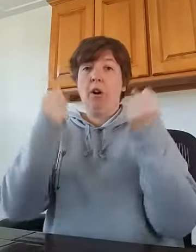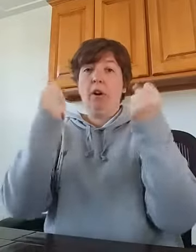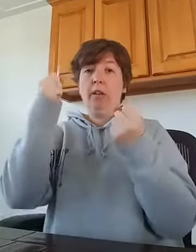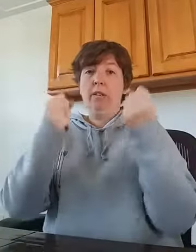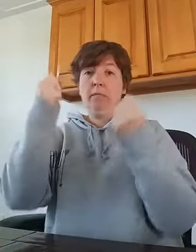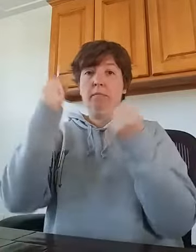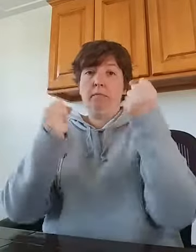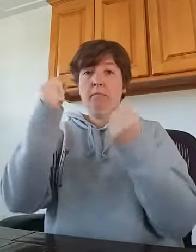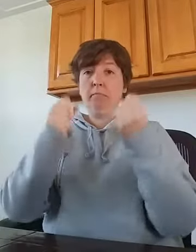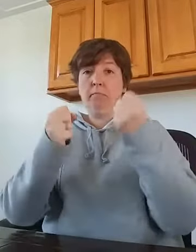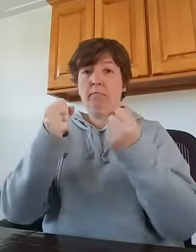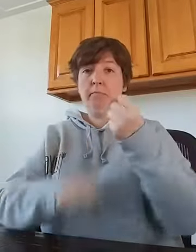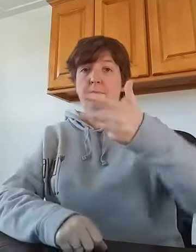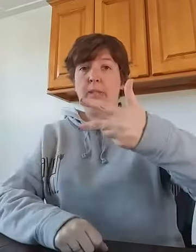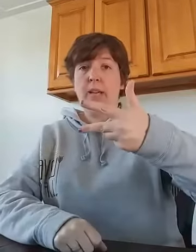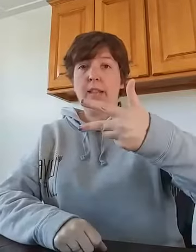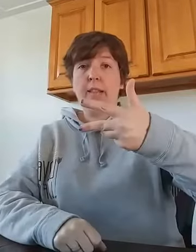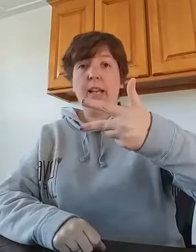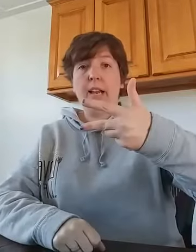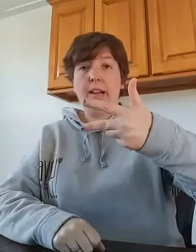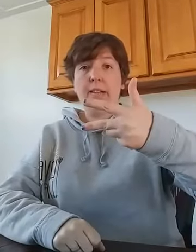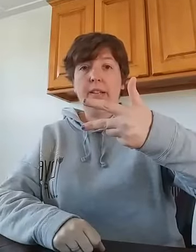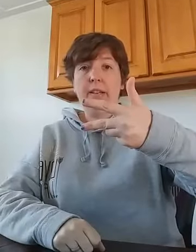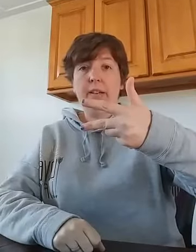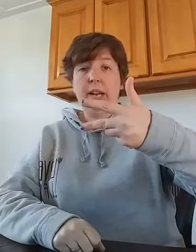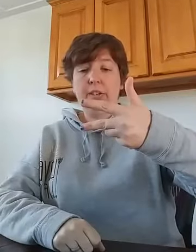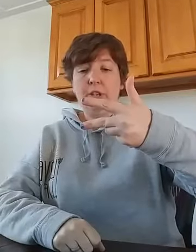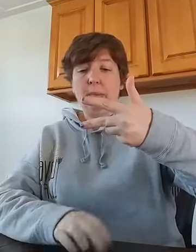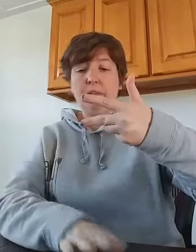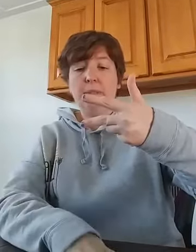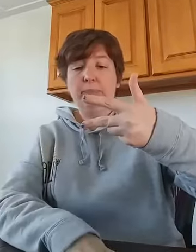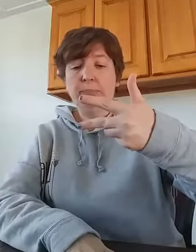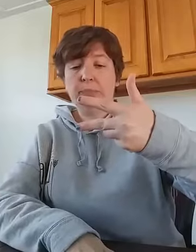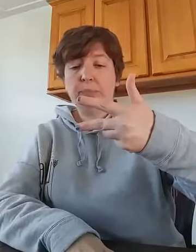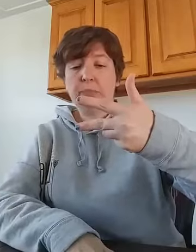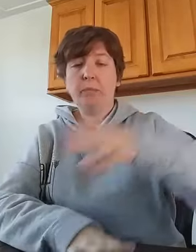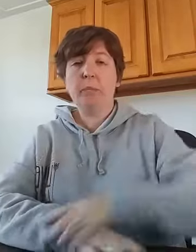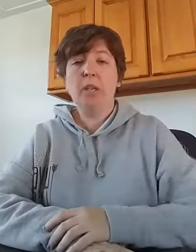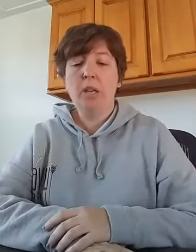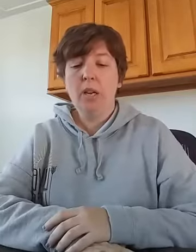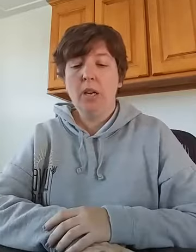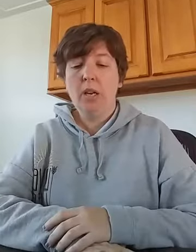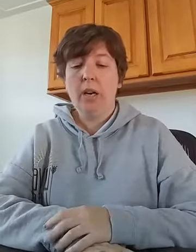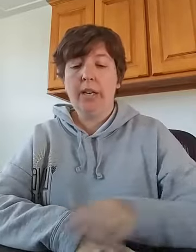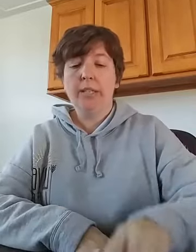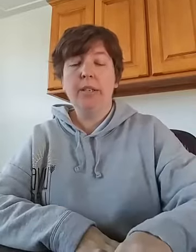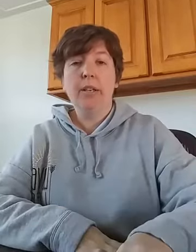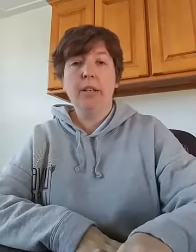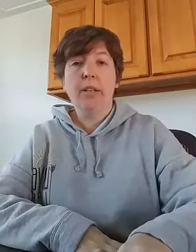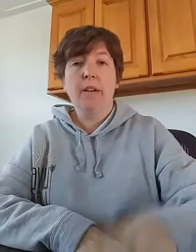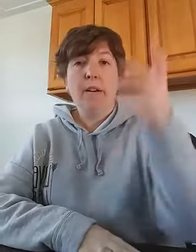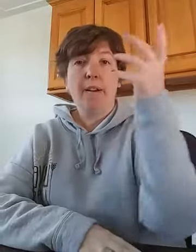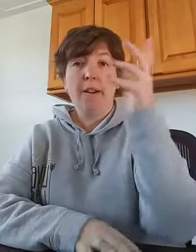car and then the hand shape of it. All right.